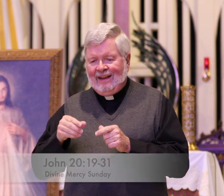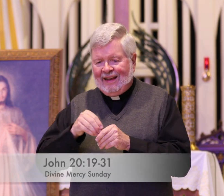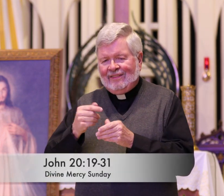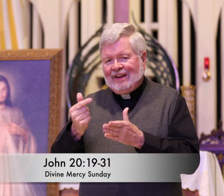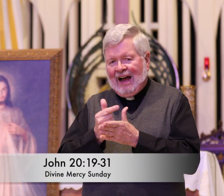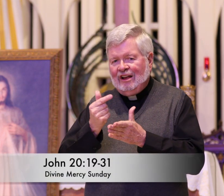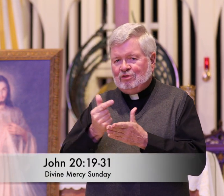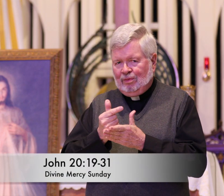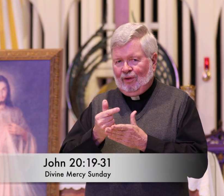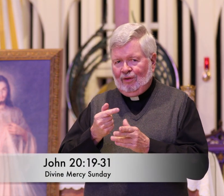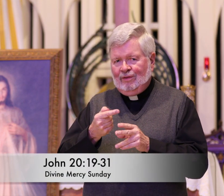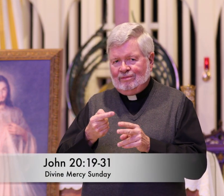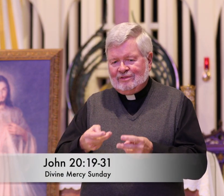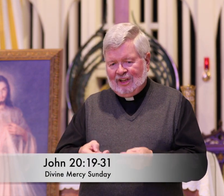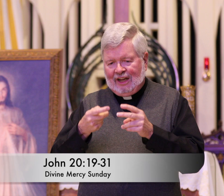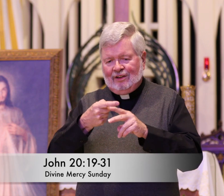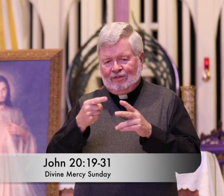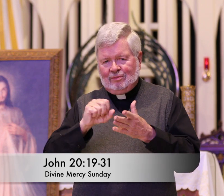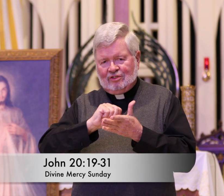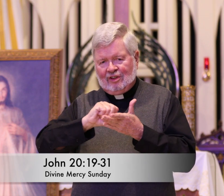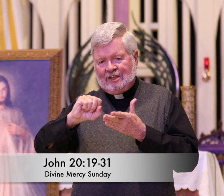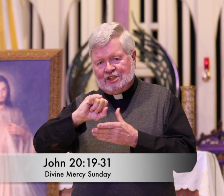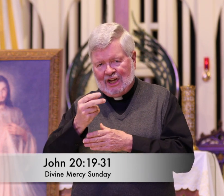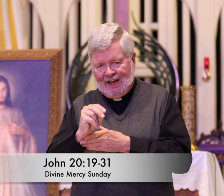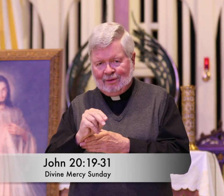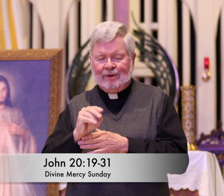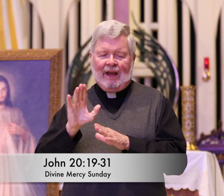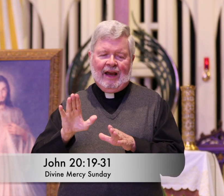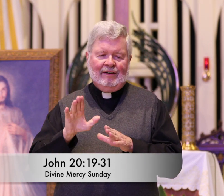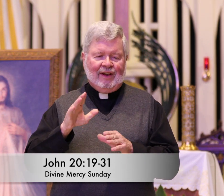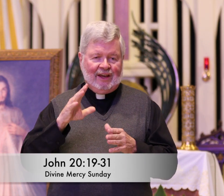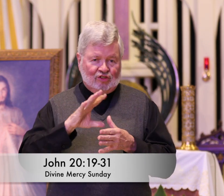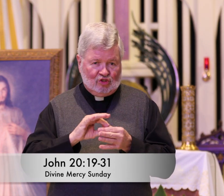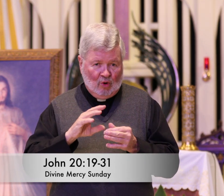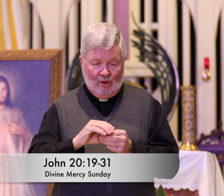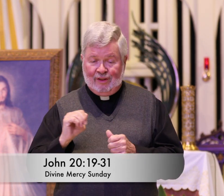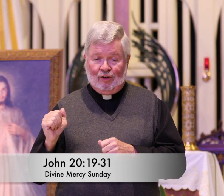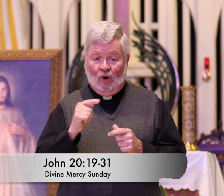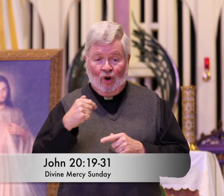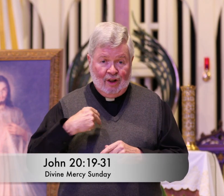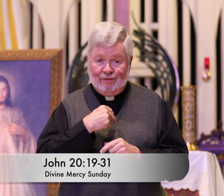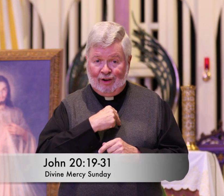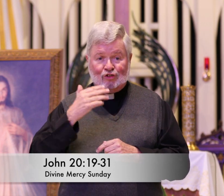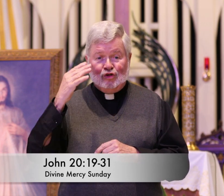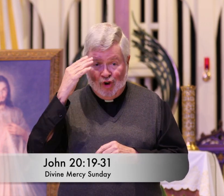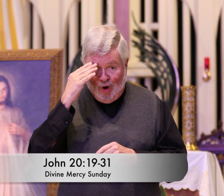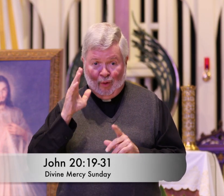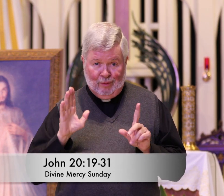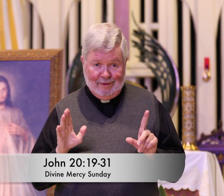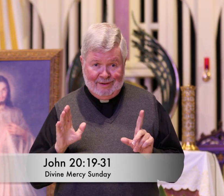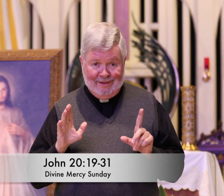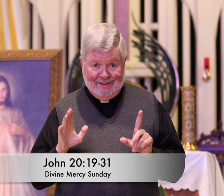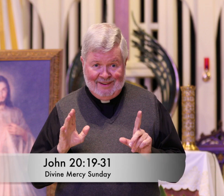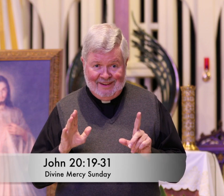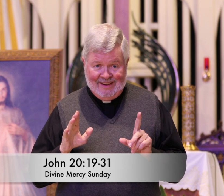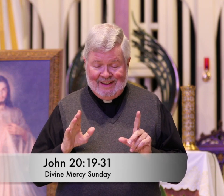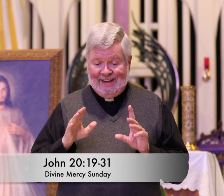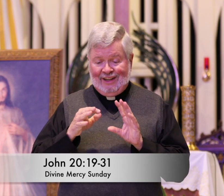In the gospel taken from St. John, we have a story that all of us know. It is